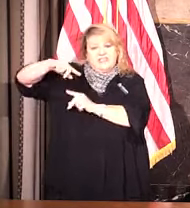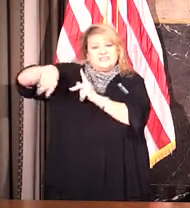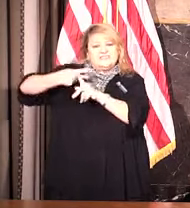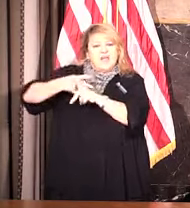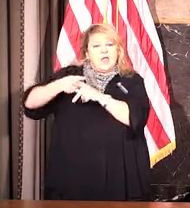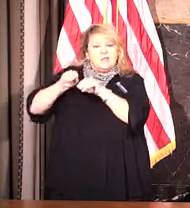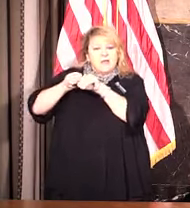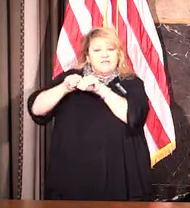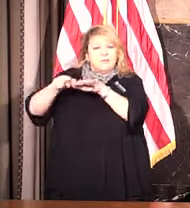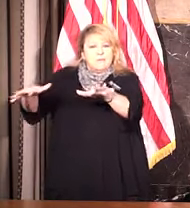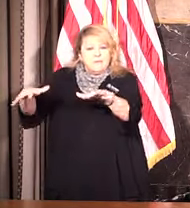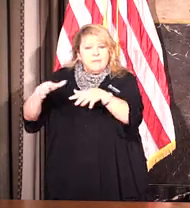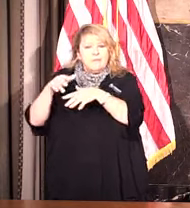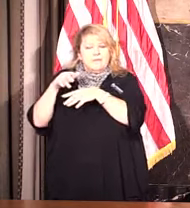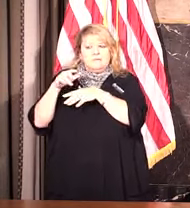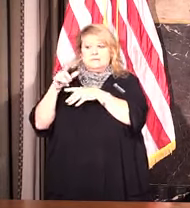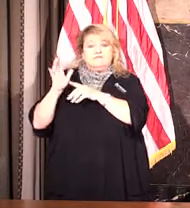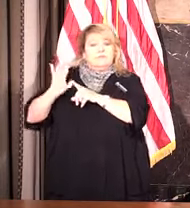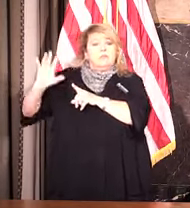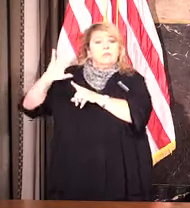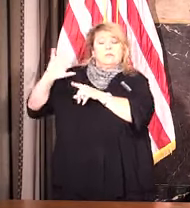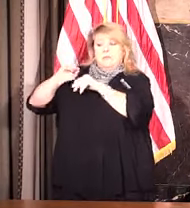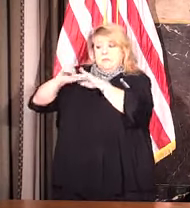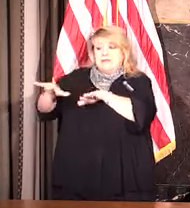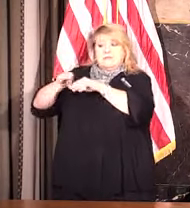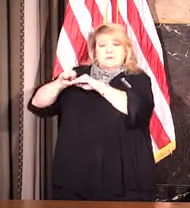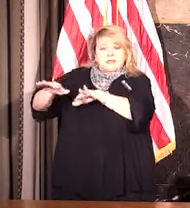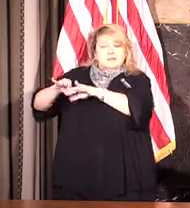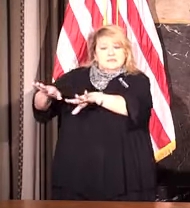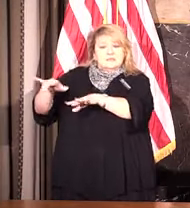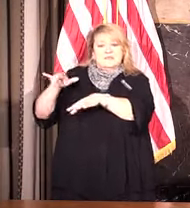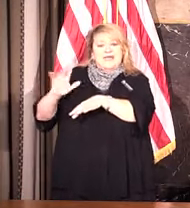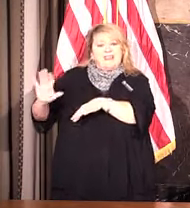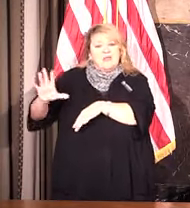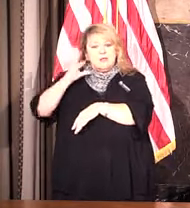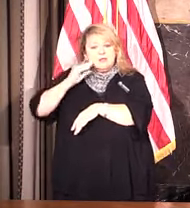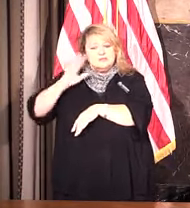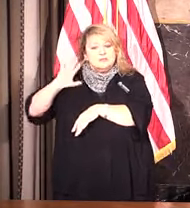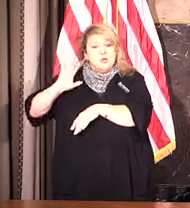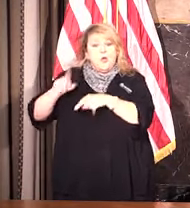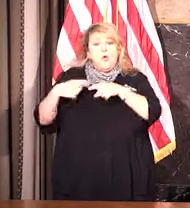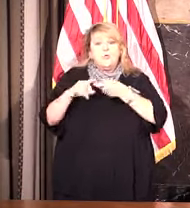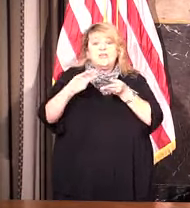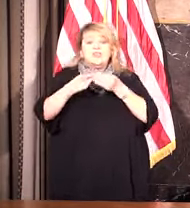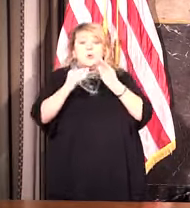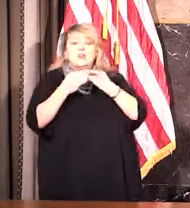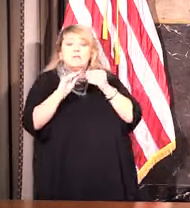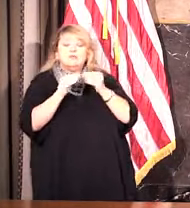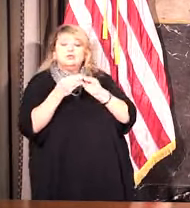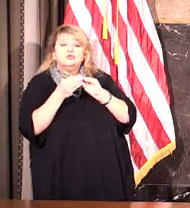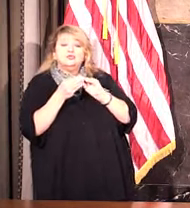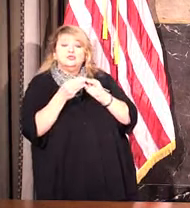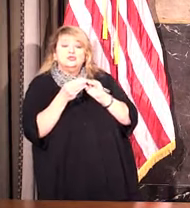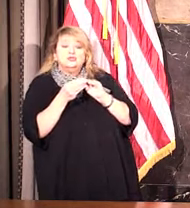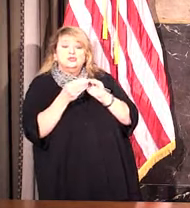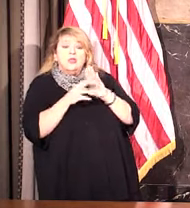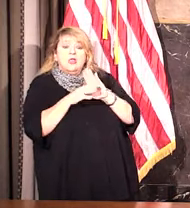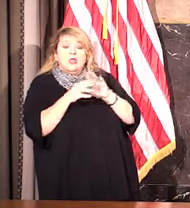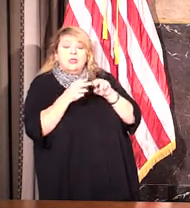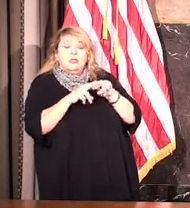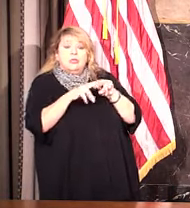pandemics, but also from our previous experience, that anytime your numbers are going backwards, you're worse off than your